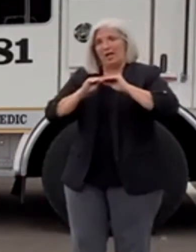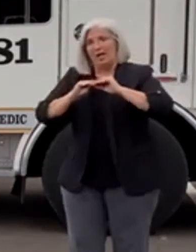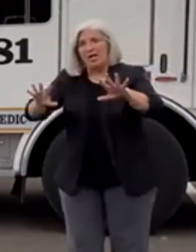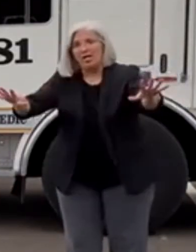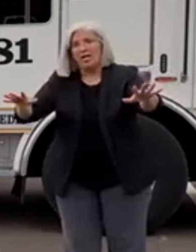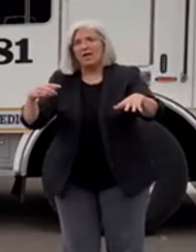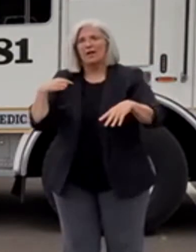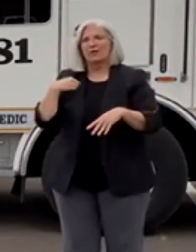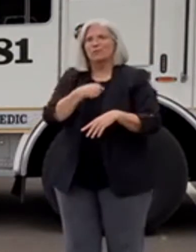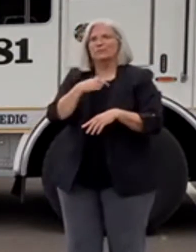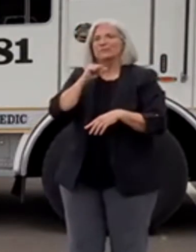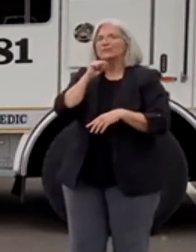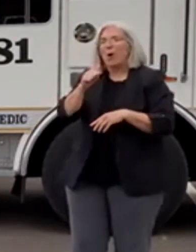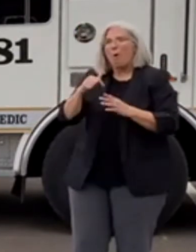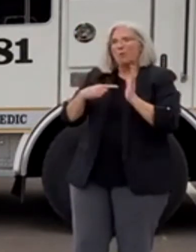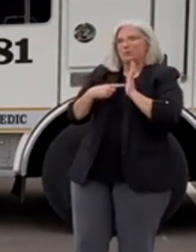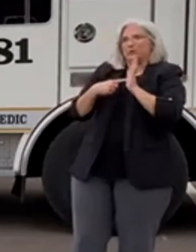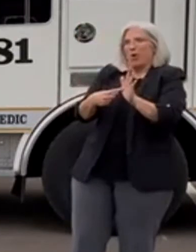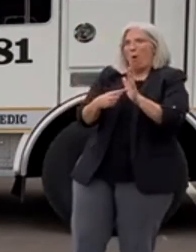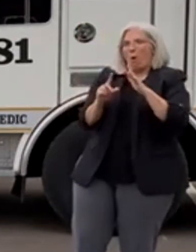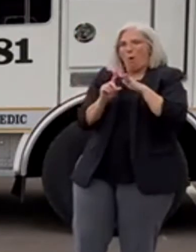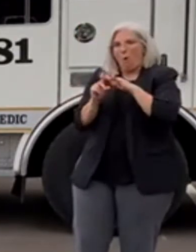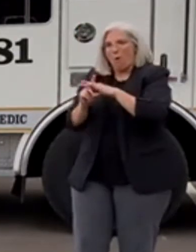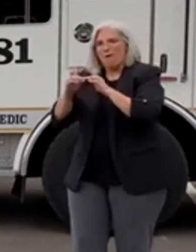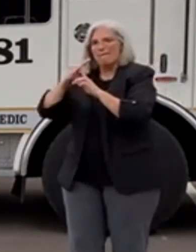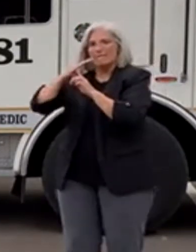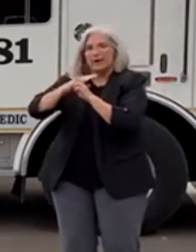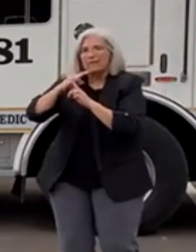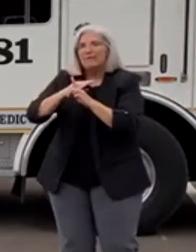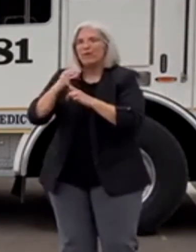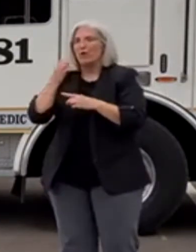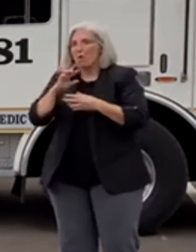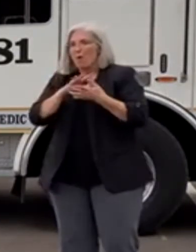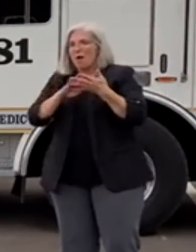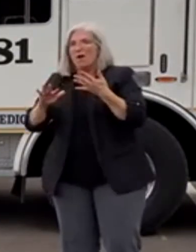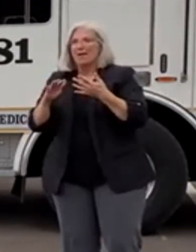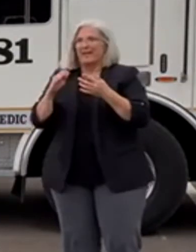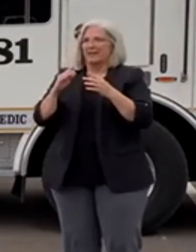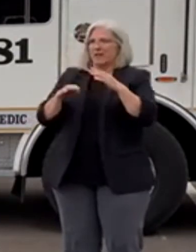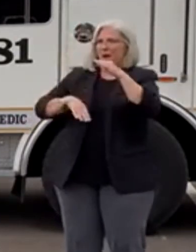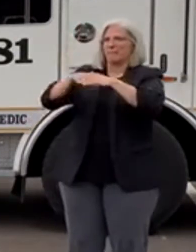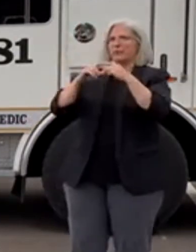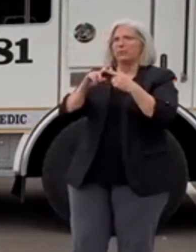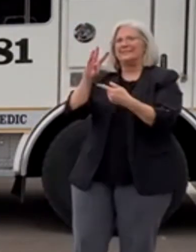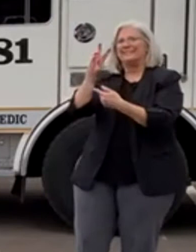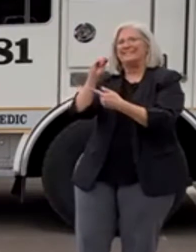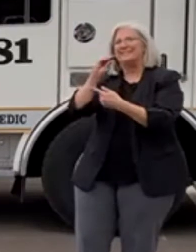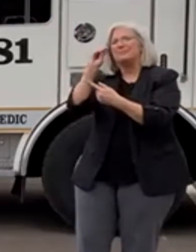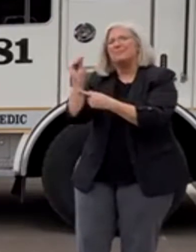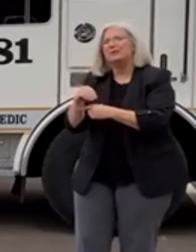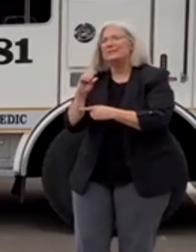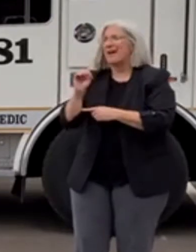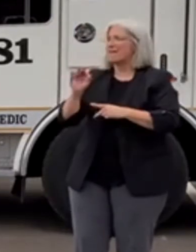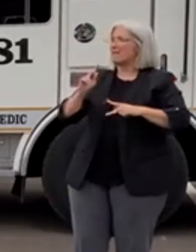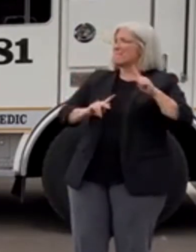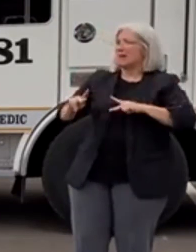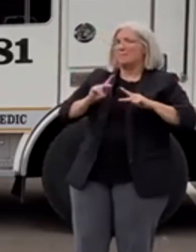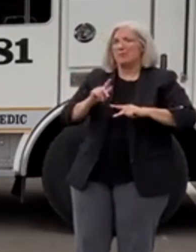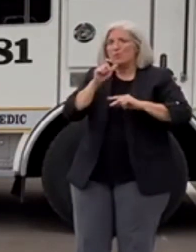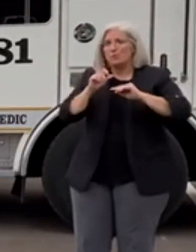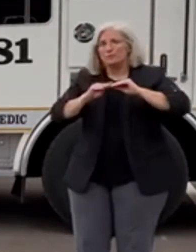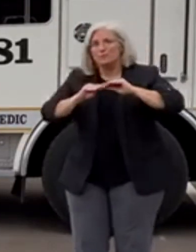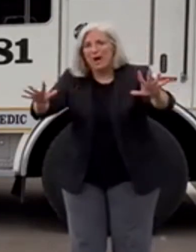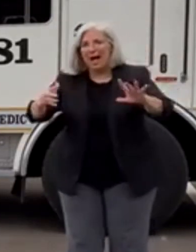symptoms whatsoever. Perhaps up to 60% of the times when people are infecting others or are infectious